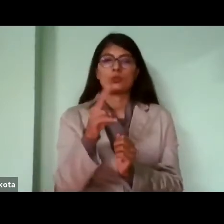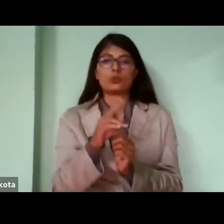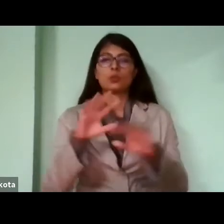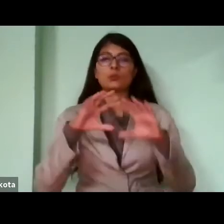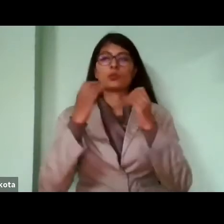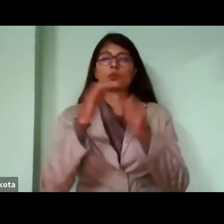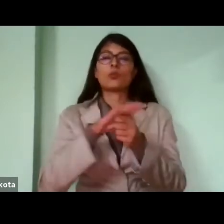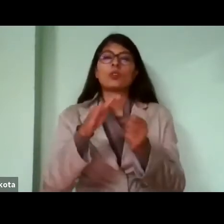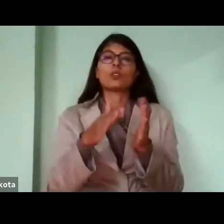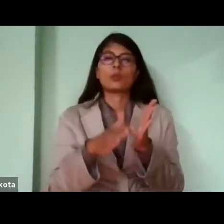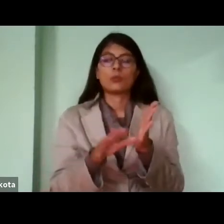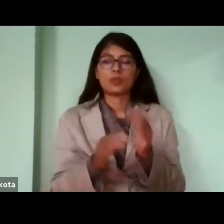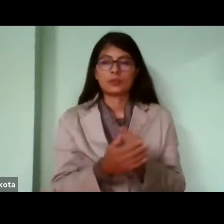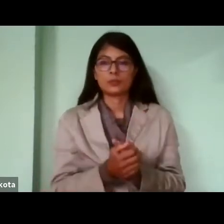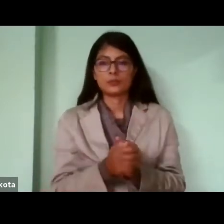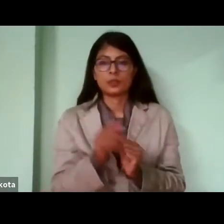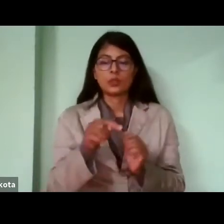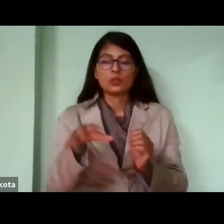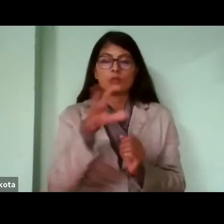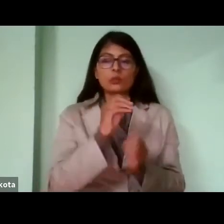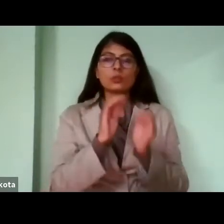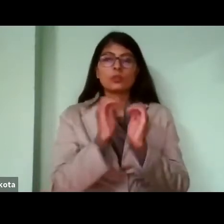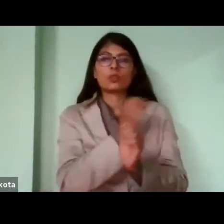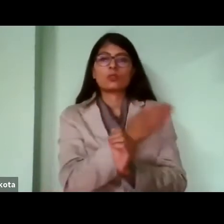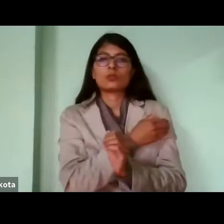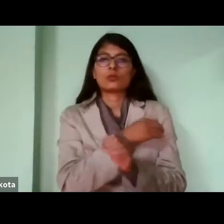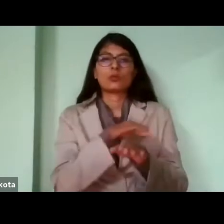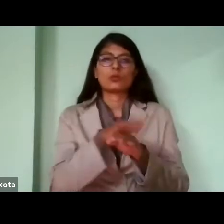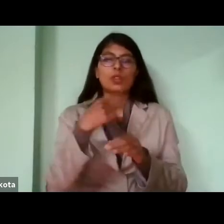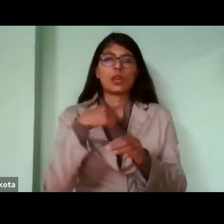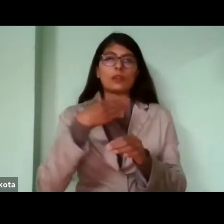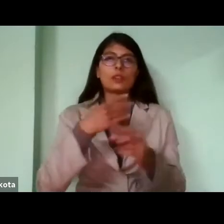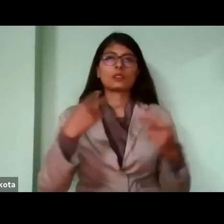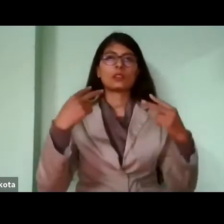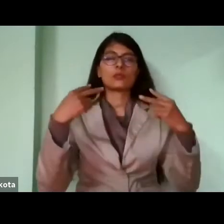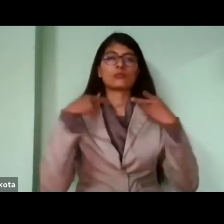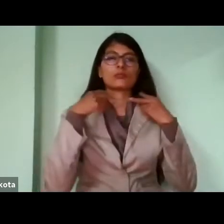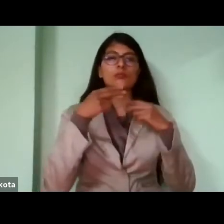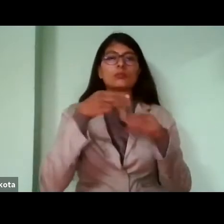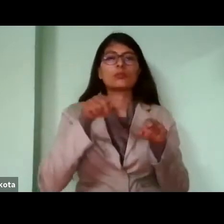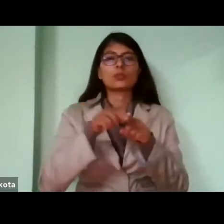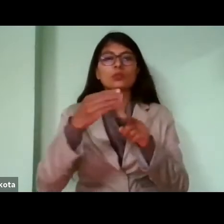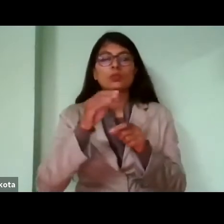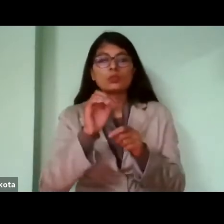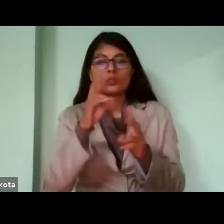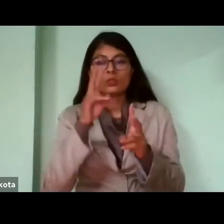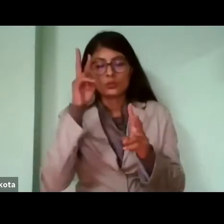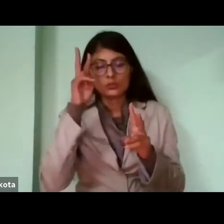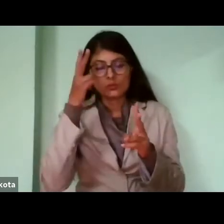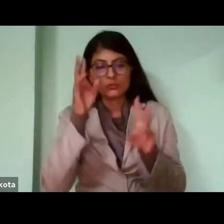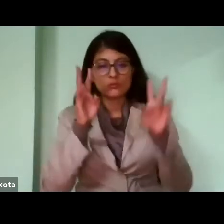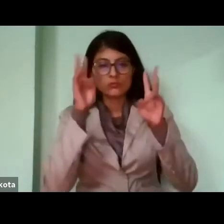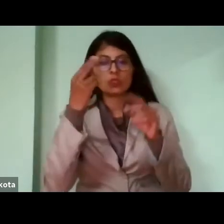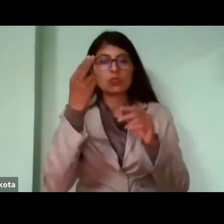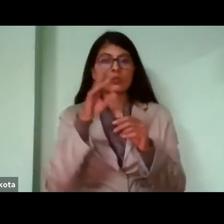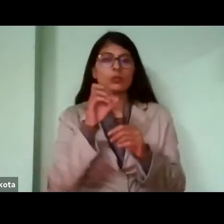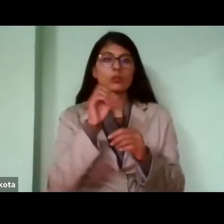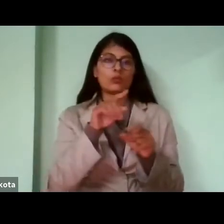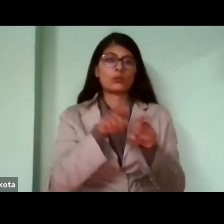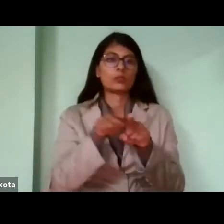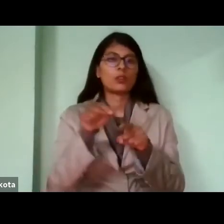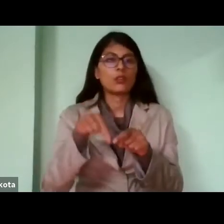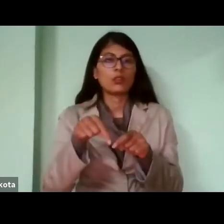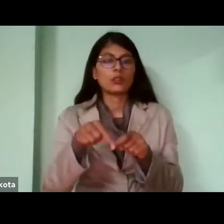adamant that we knew that this recommendation could be a threat to us and mobilized. And yet we're still seen